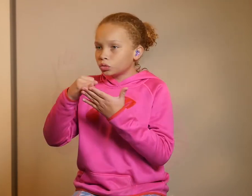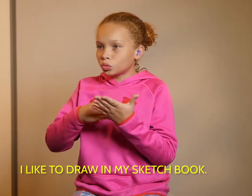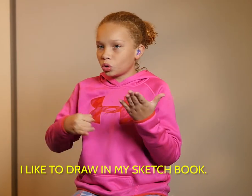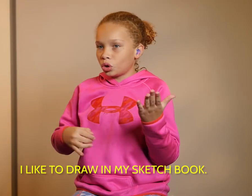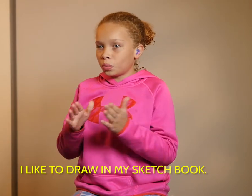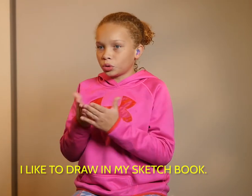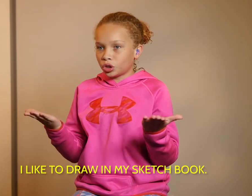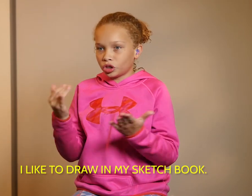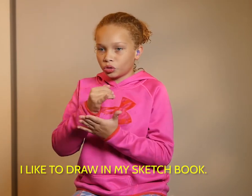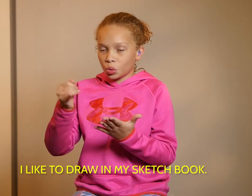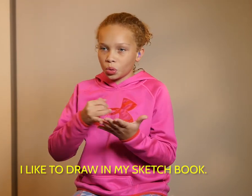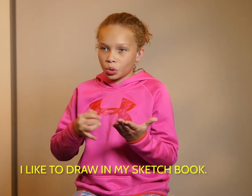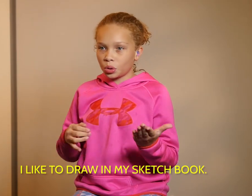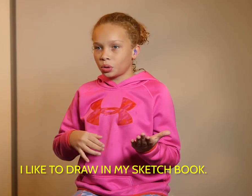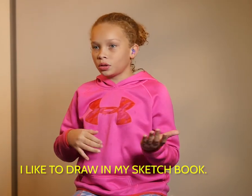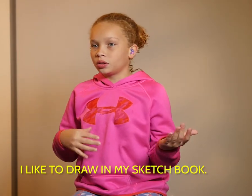I like to draw in my sketchbook.